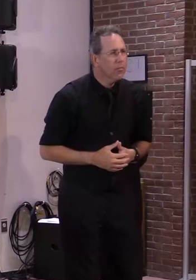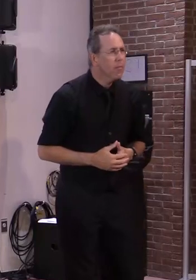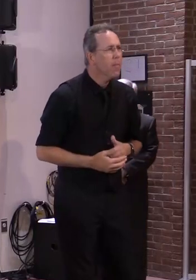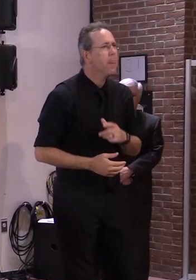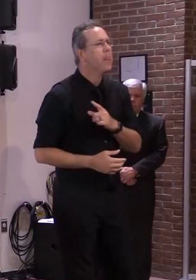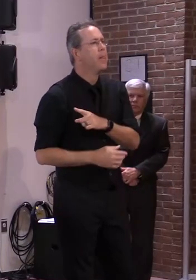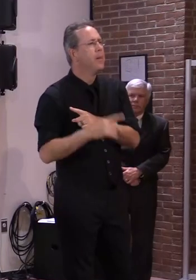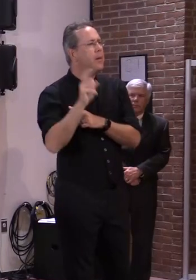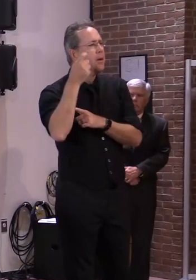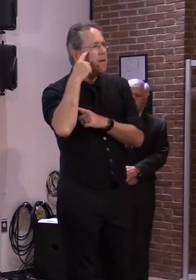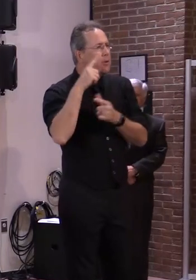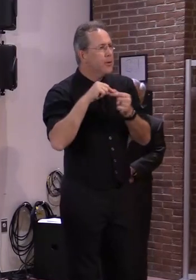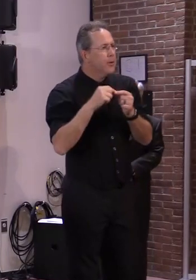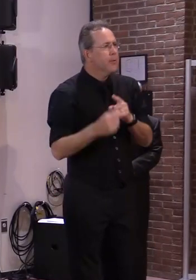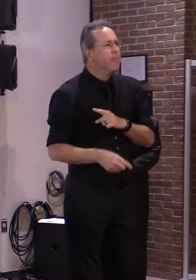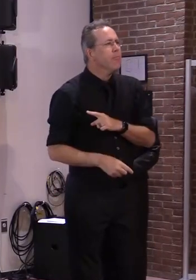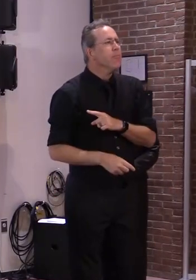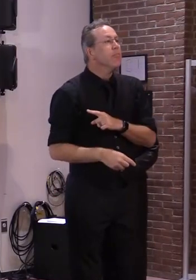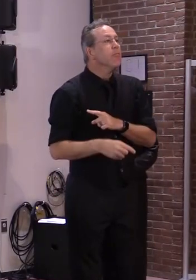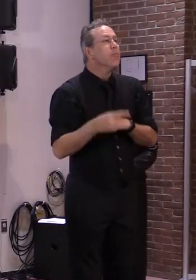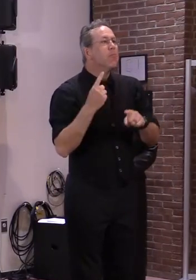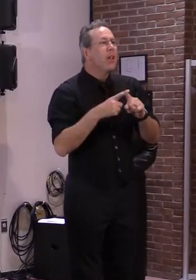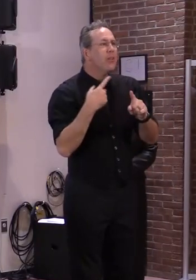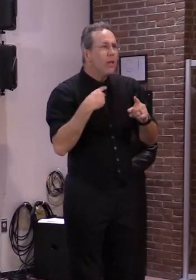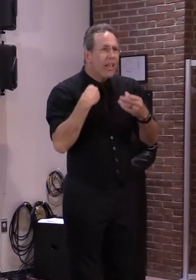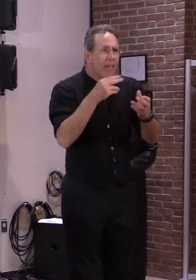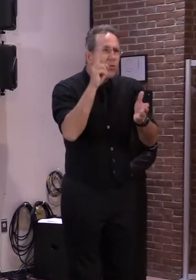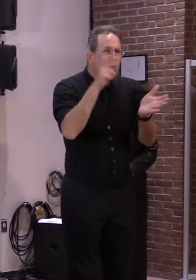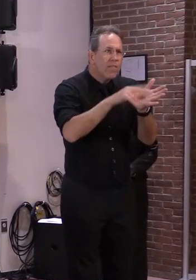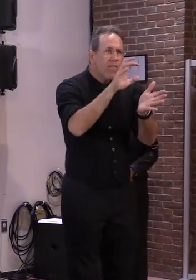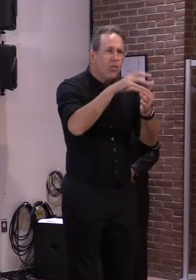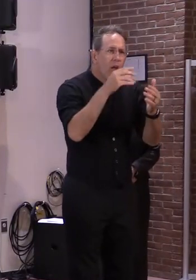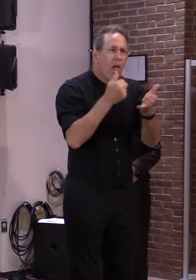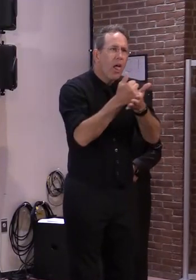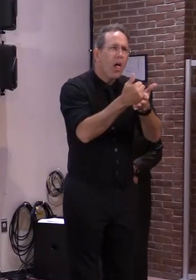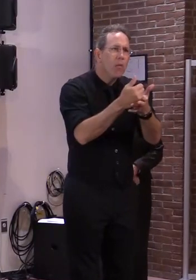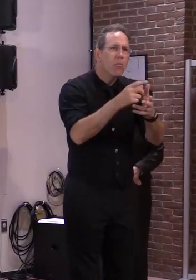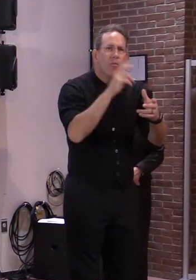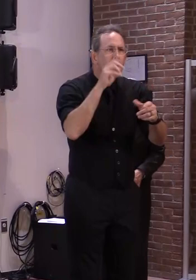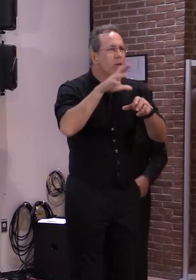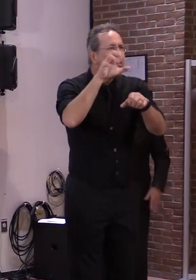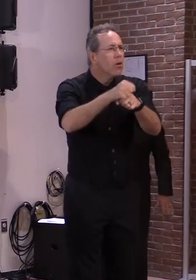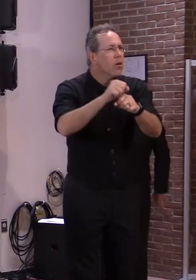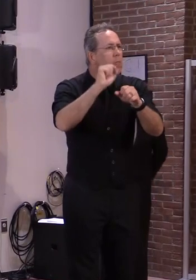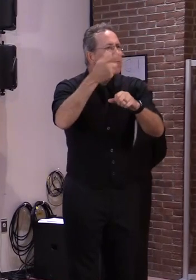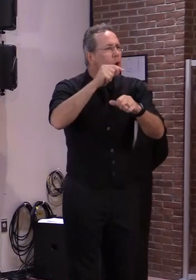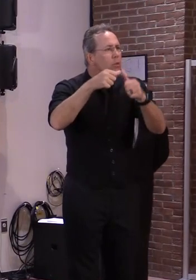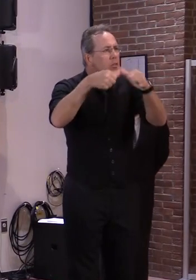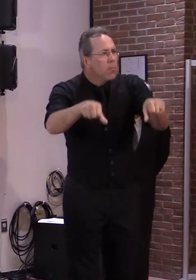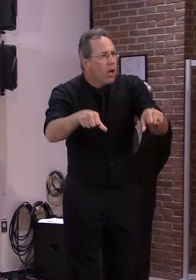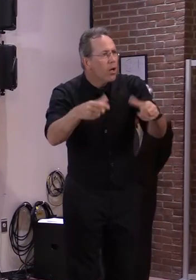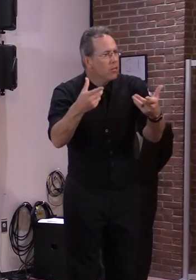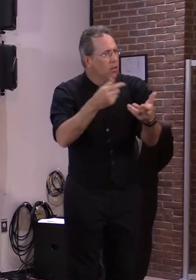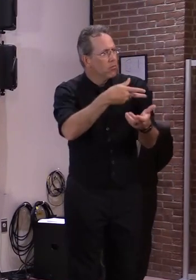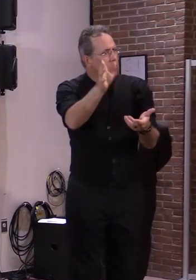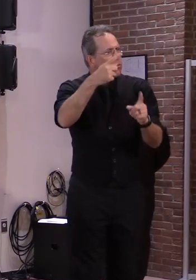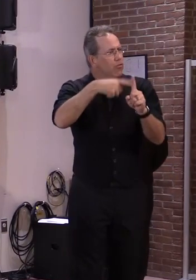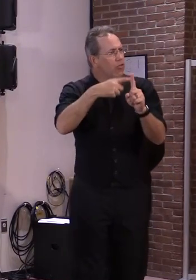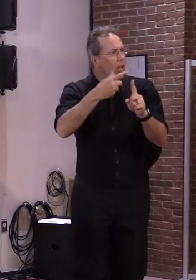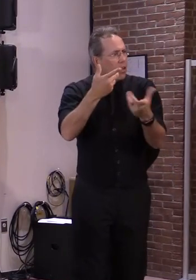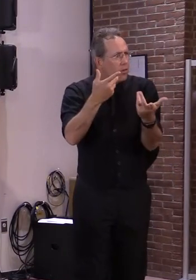a $2,500 stipend to stay longer if they'd like to, if they want to utilize that for, you know, an overnight